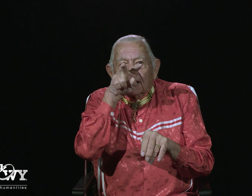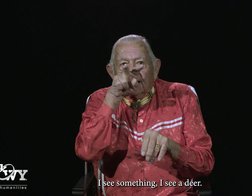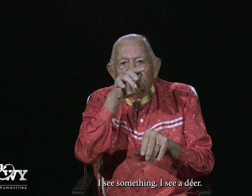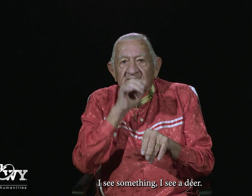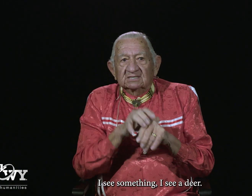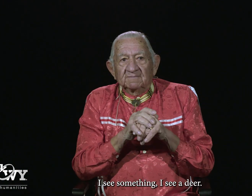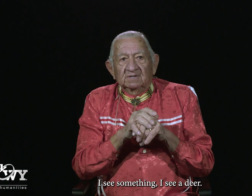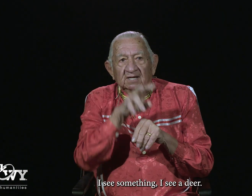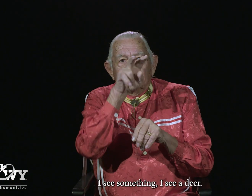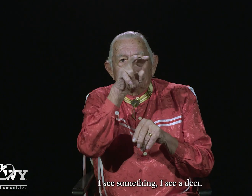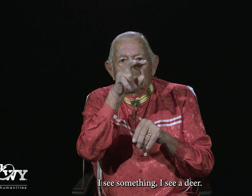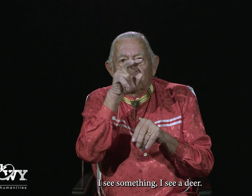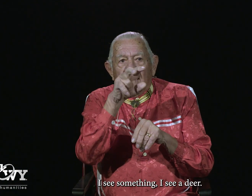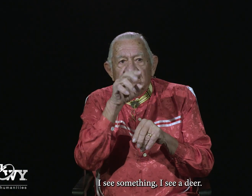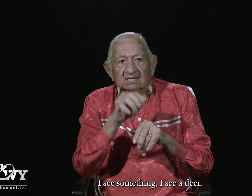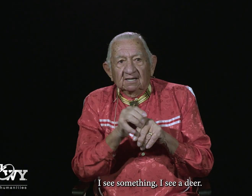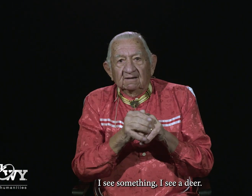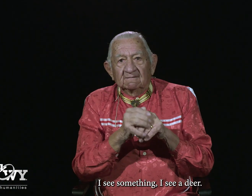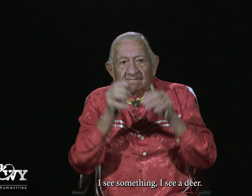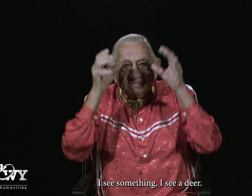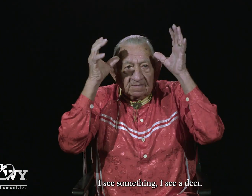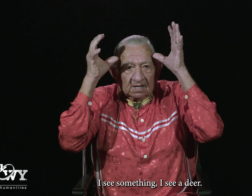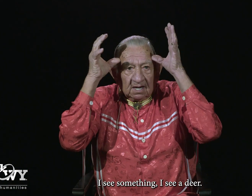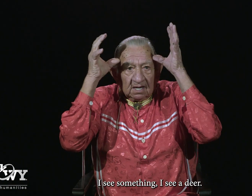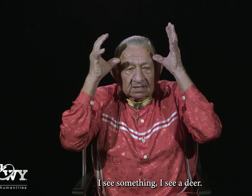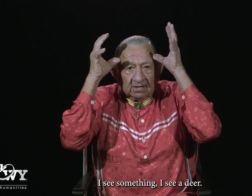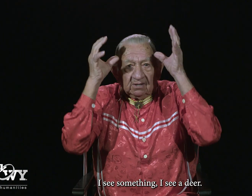I see something. I see a deer."